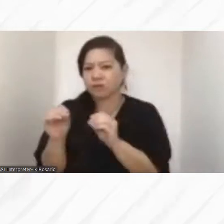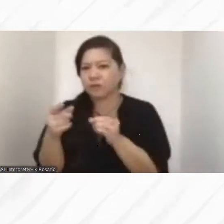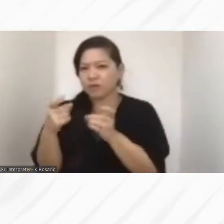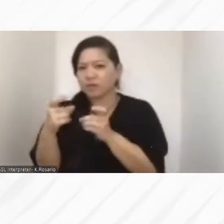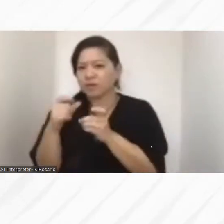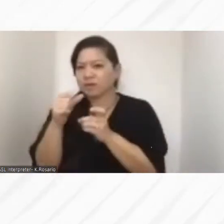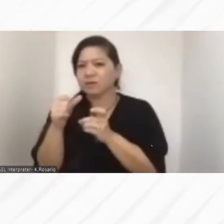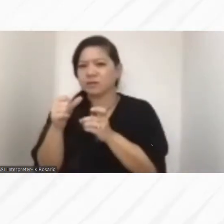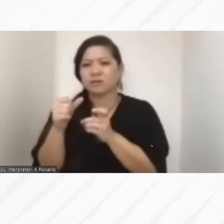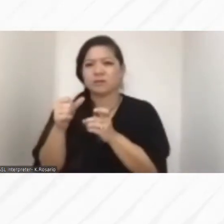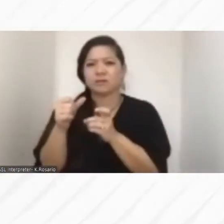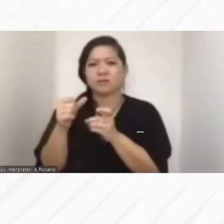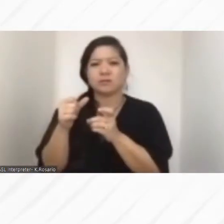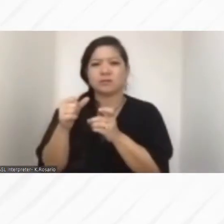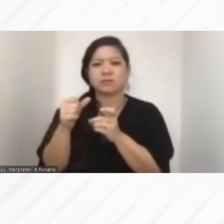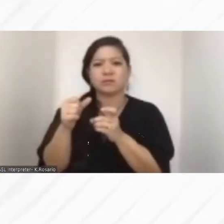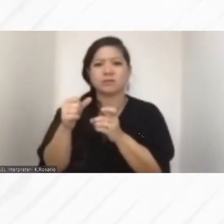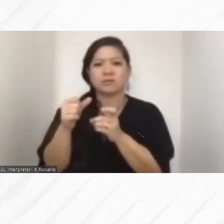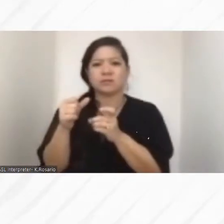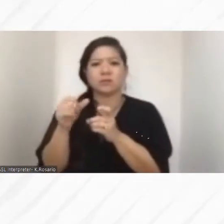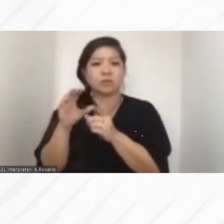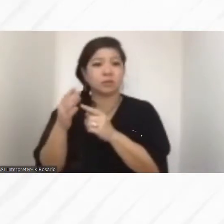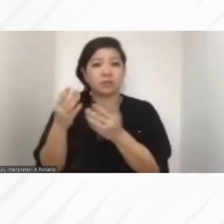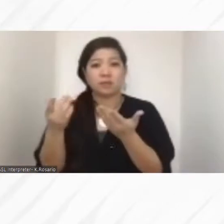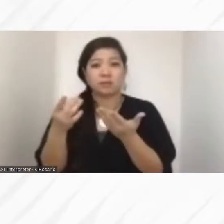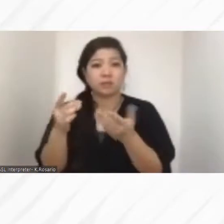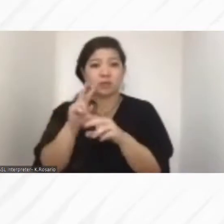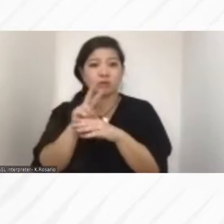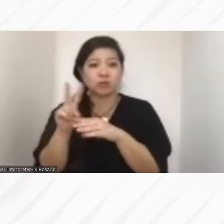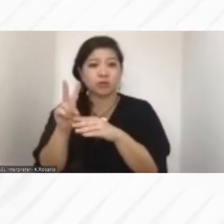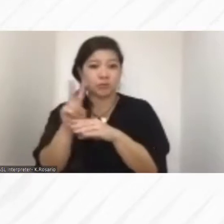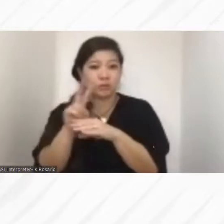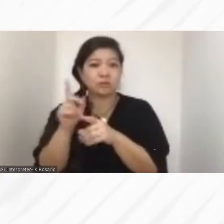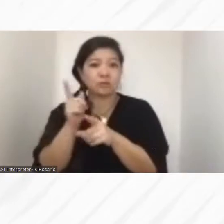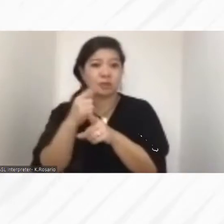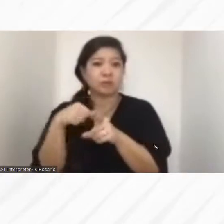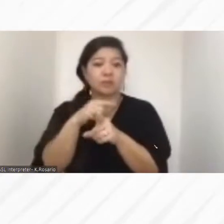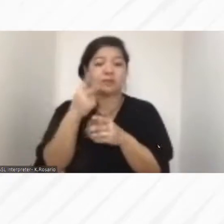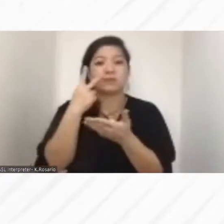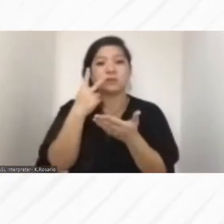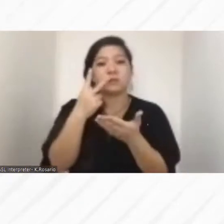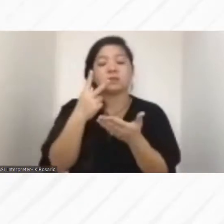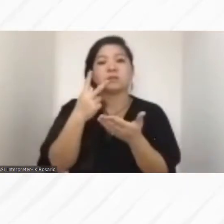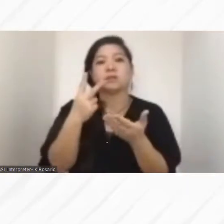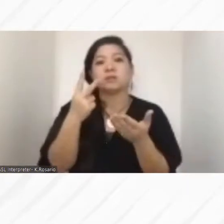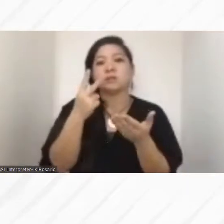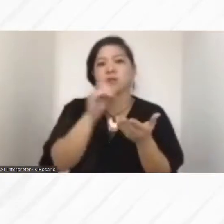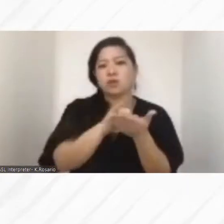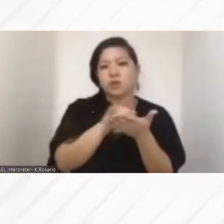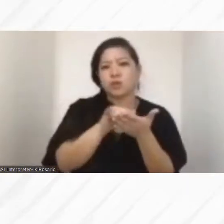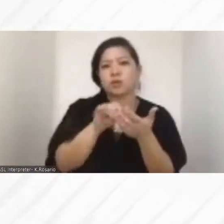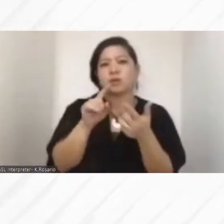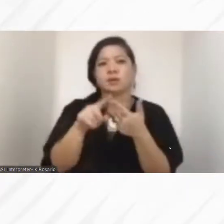disease, it runs a course of about 2 weeks. And we've seen in New York, we've seen in